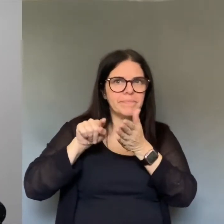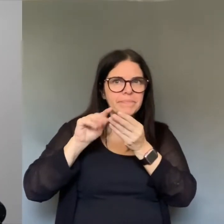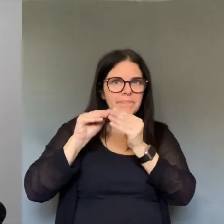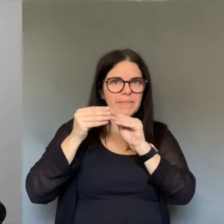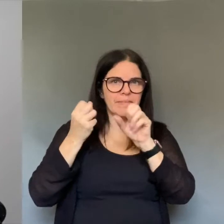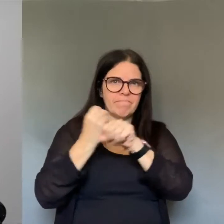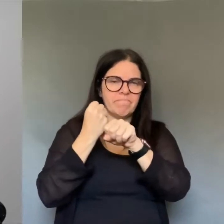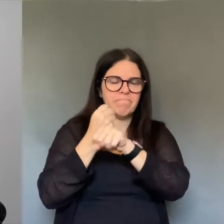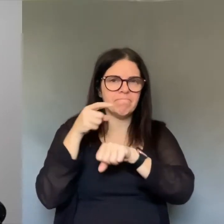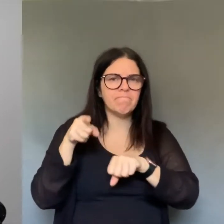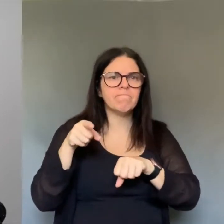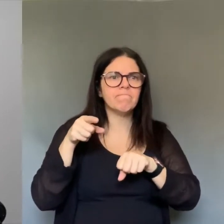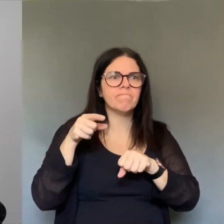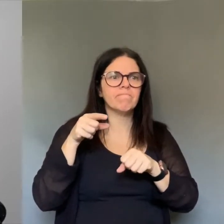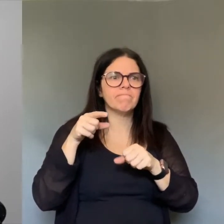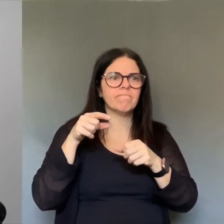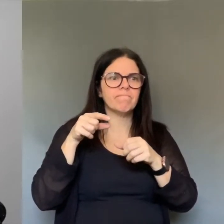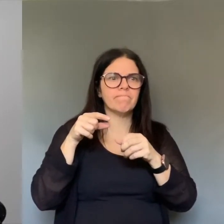but